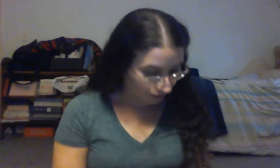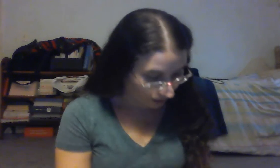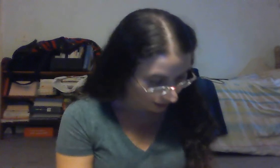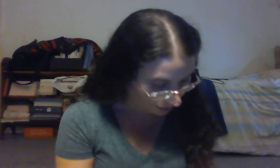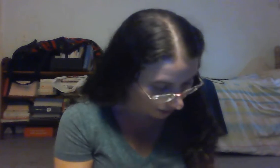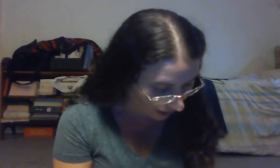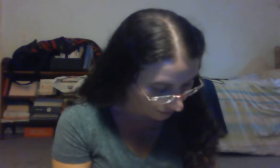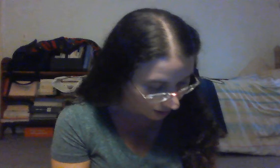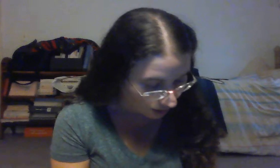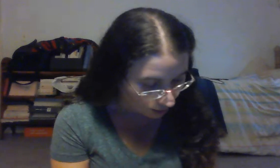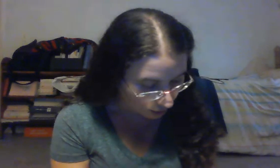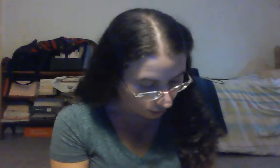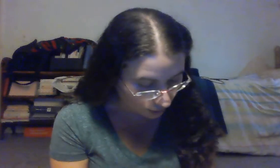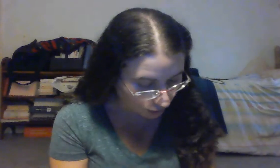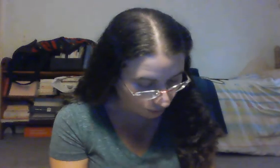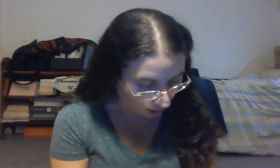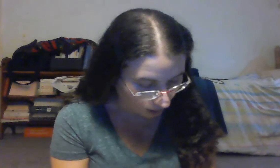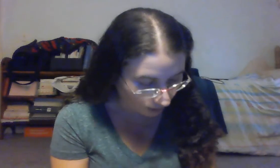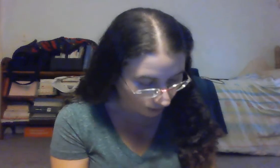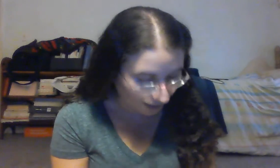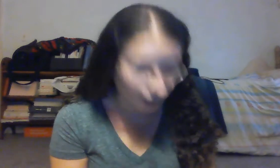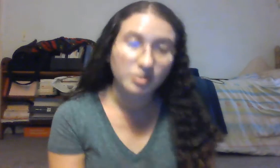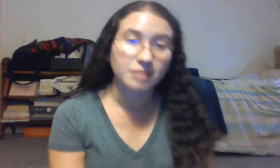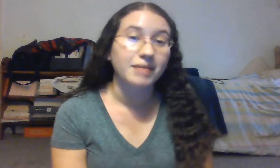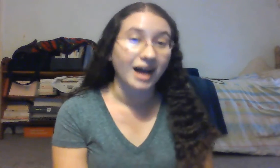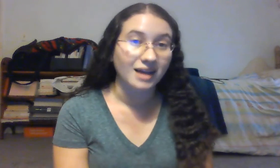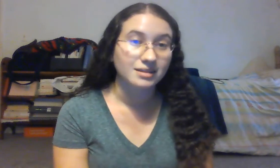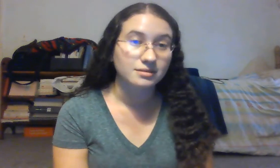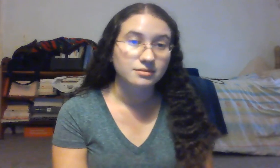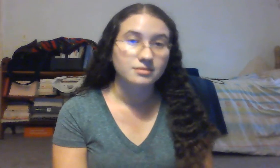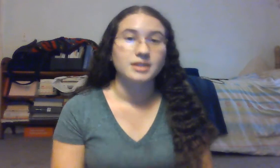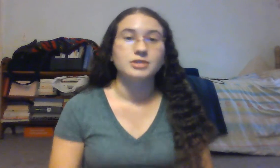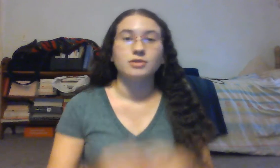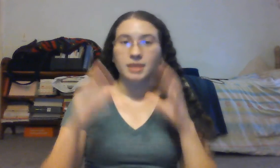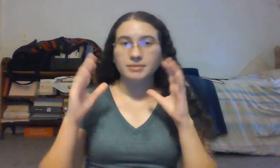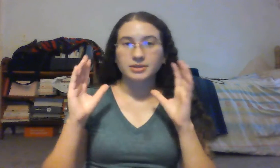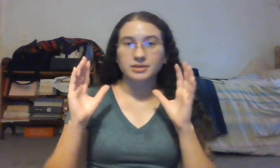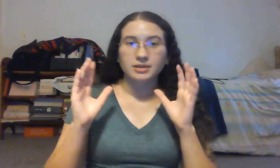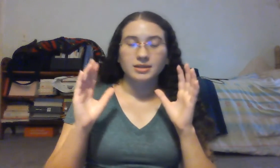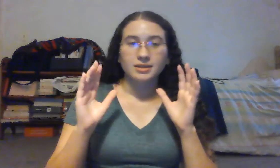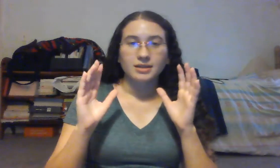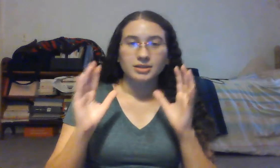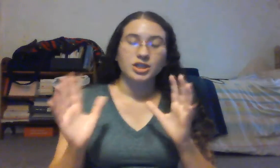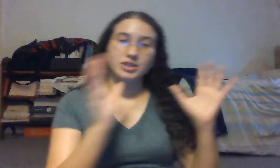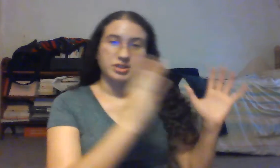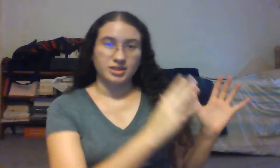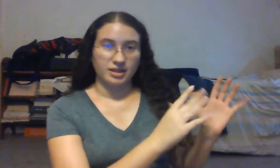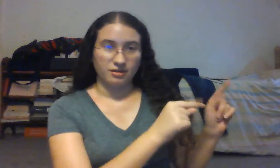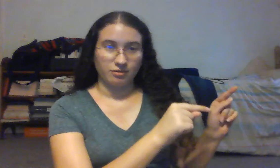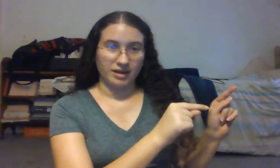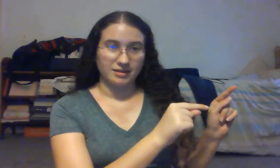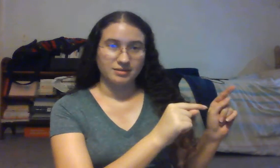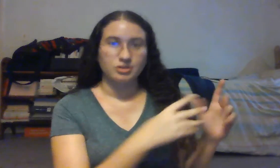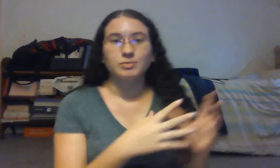Right, here we have clothes tomorrow I help him buy, right? So I'm gonna change it to this way just